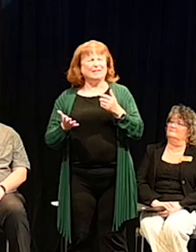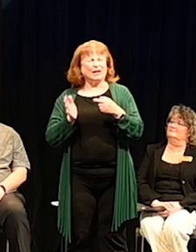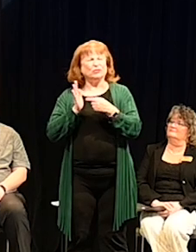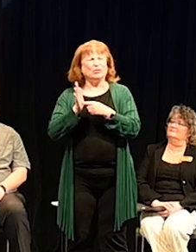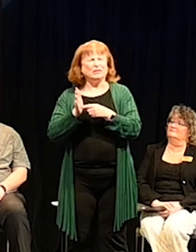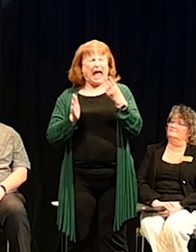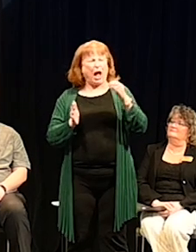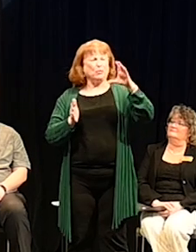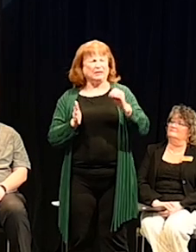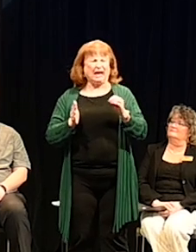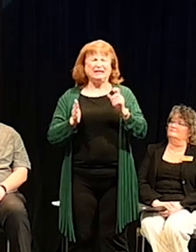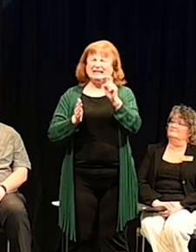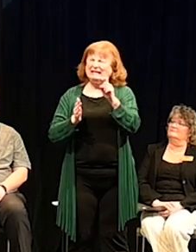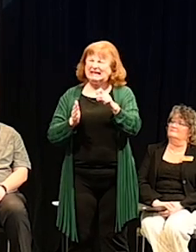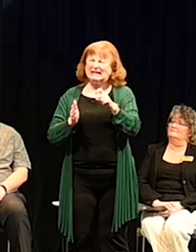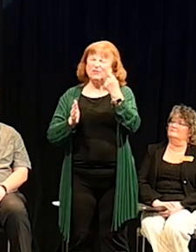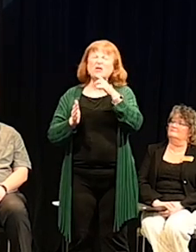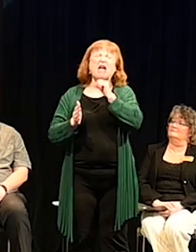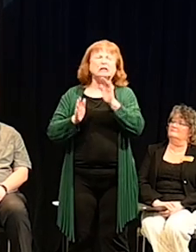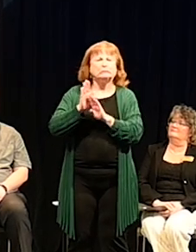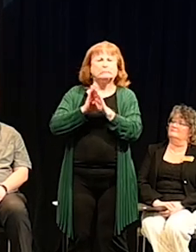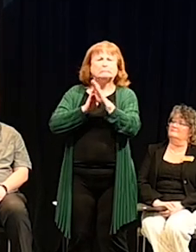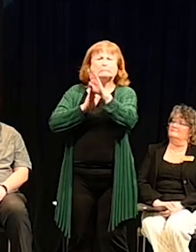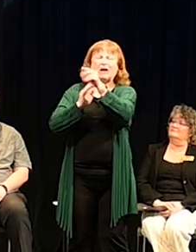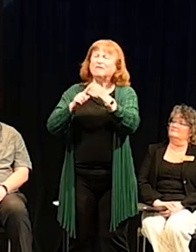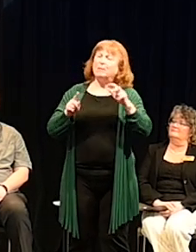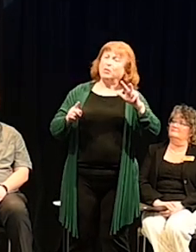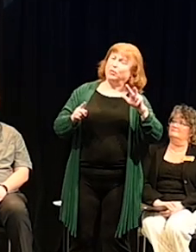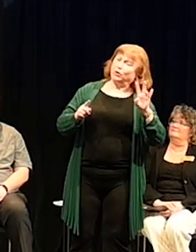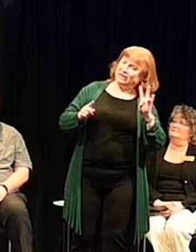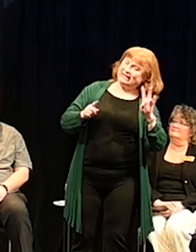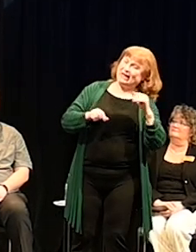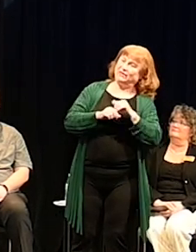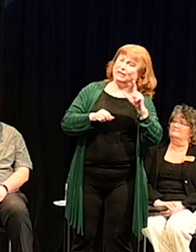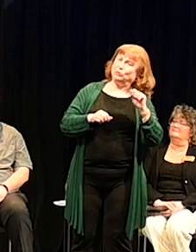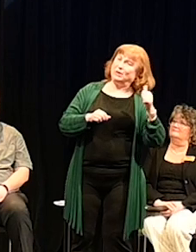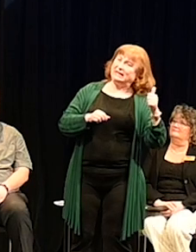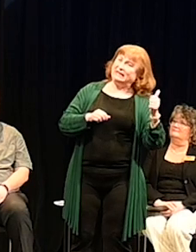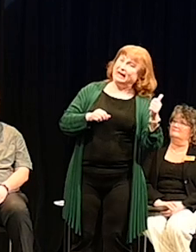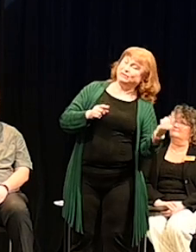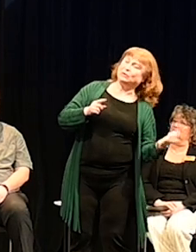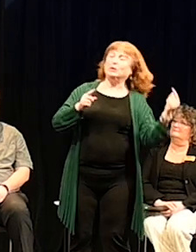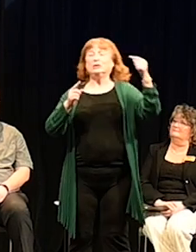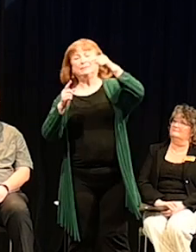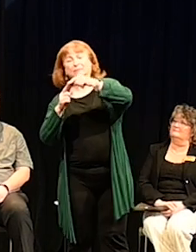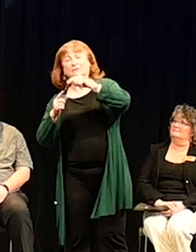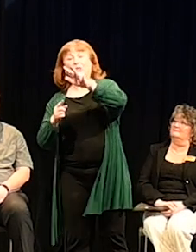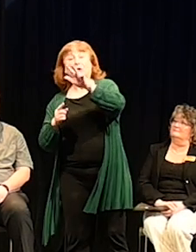that Howard County's median age rose from 37 in 2010